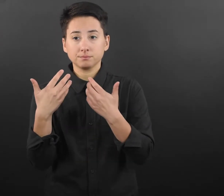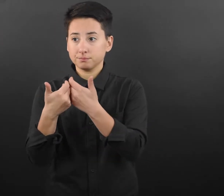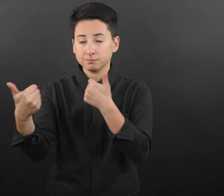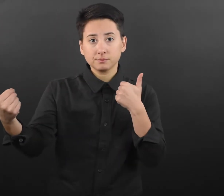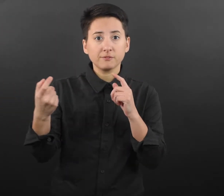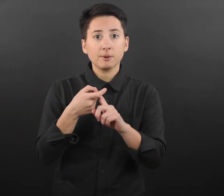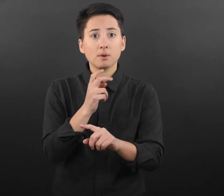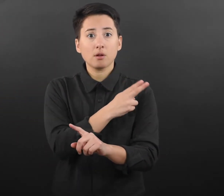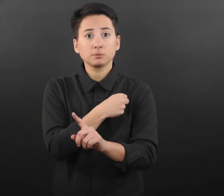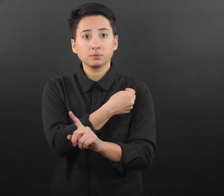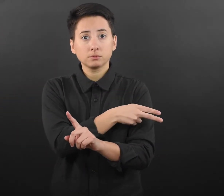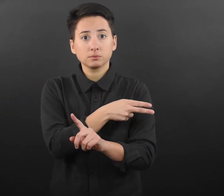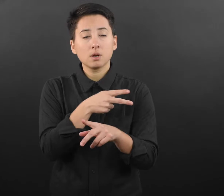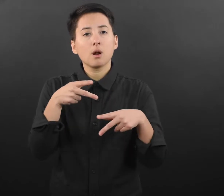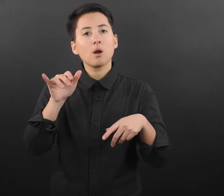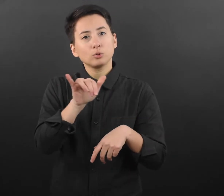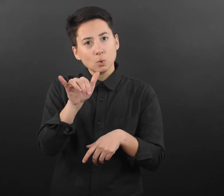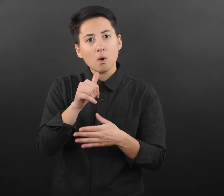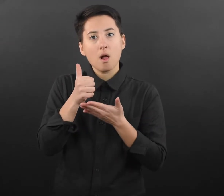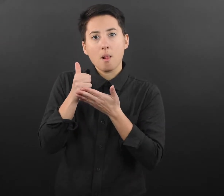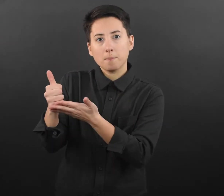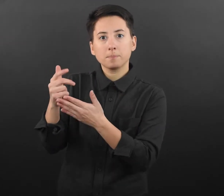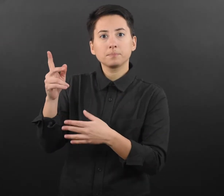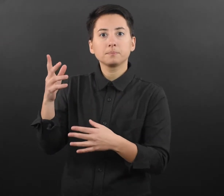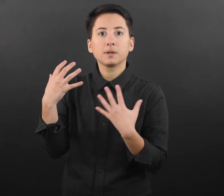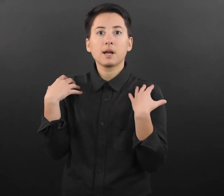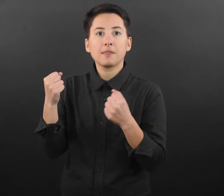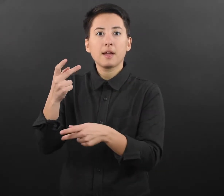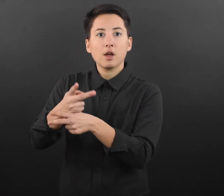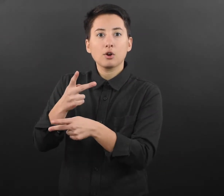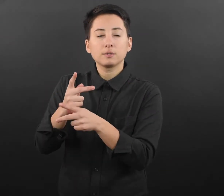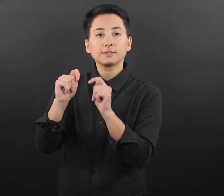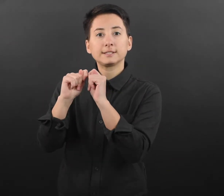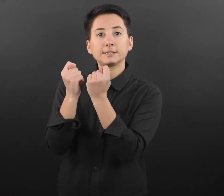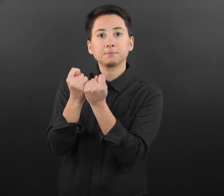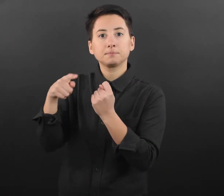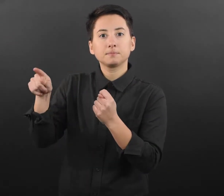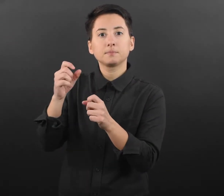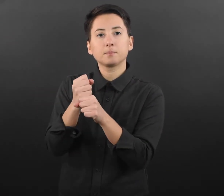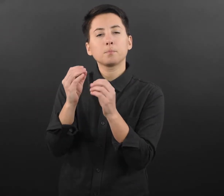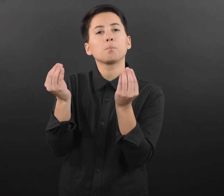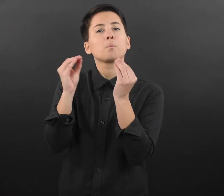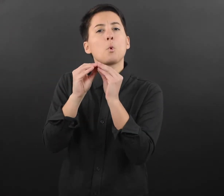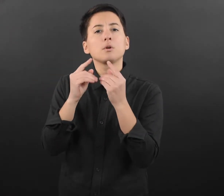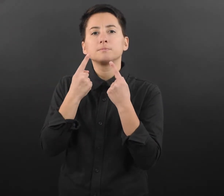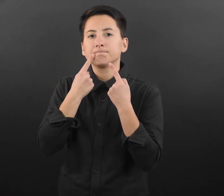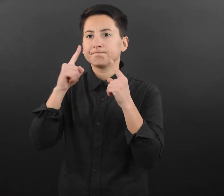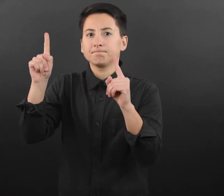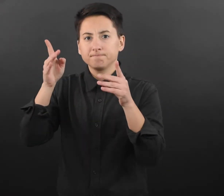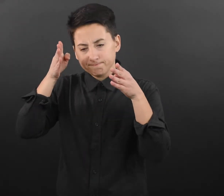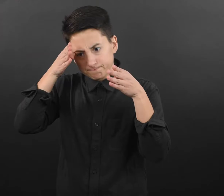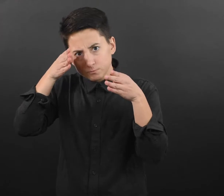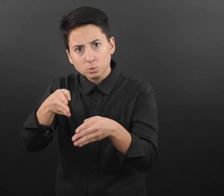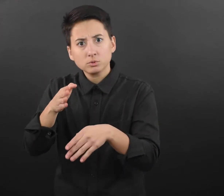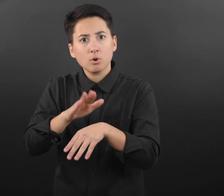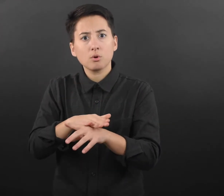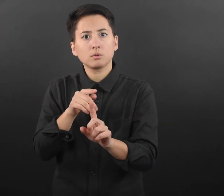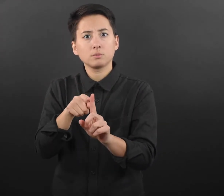Keeping family members away from the hospital also allow healthcare teams to more effectively focus